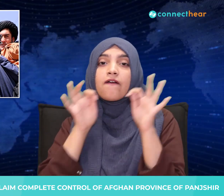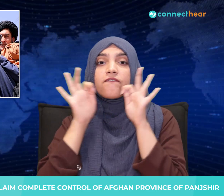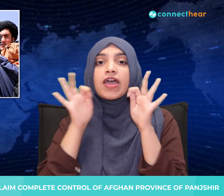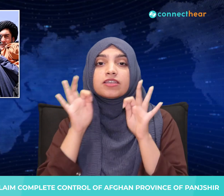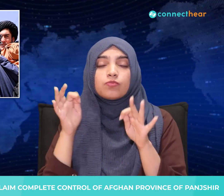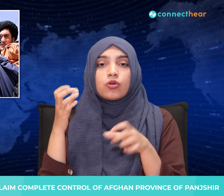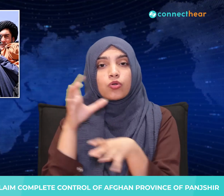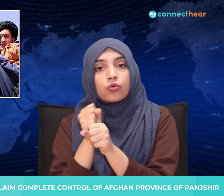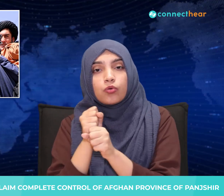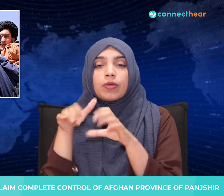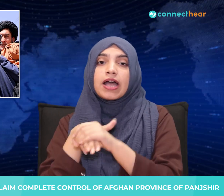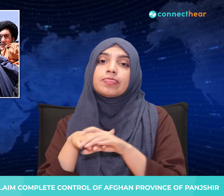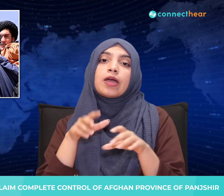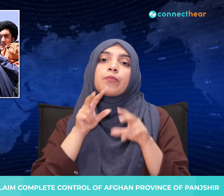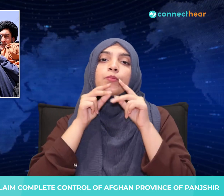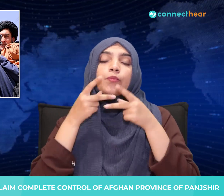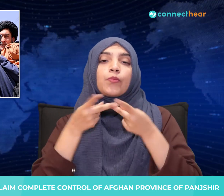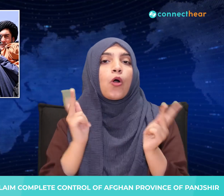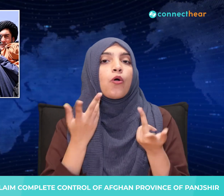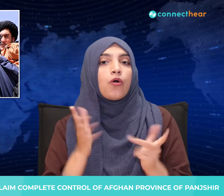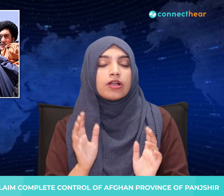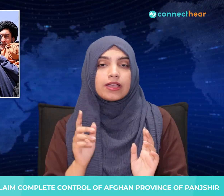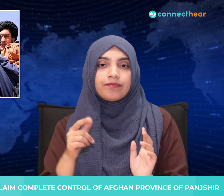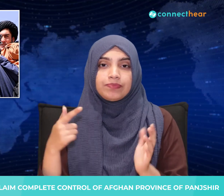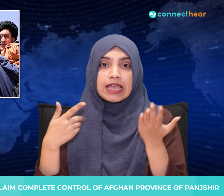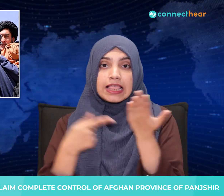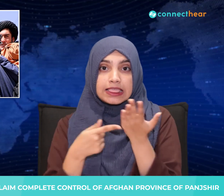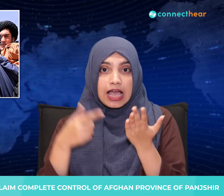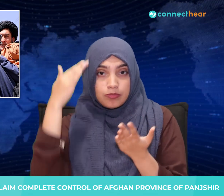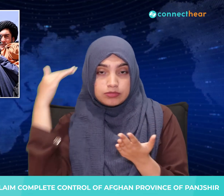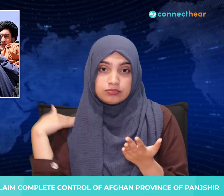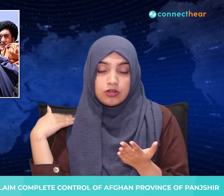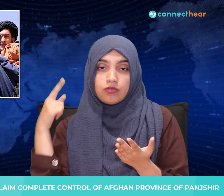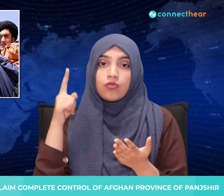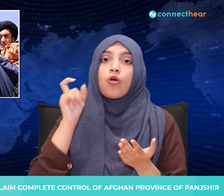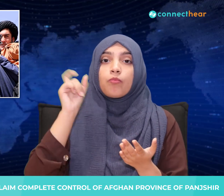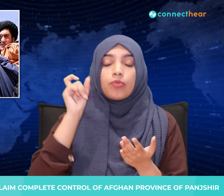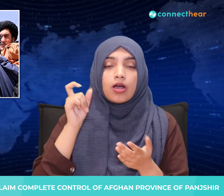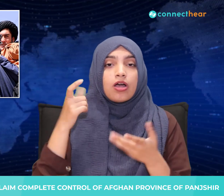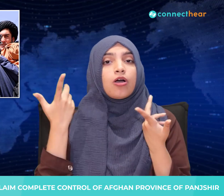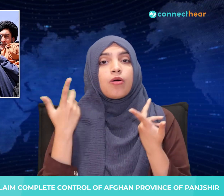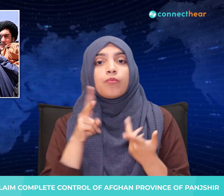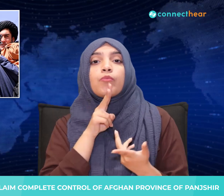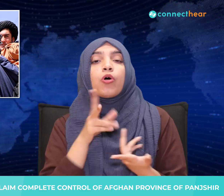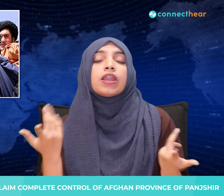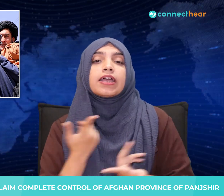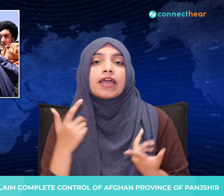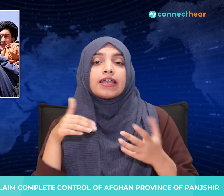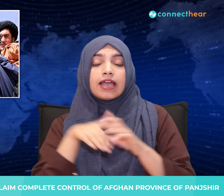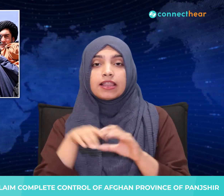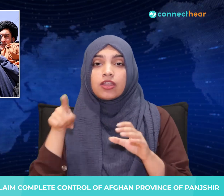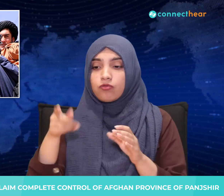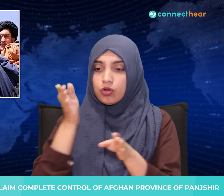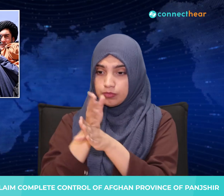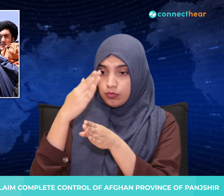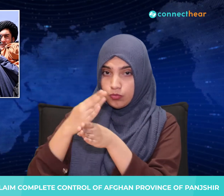page. Earlier, Taliban forces said they had fought their way into the provincial capital of